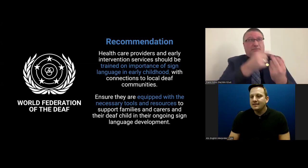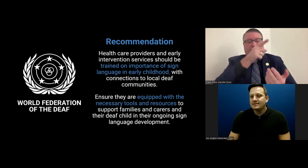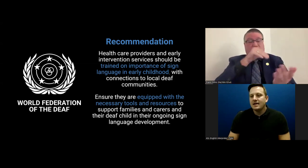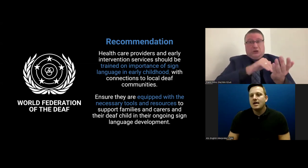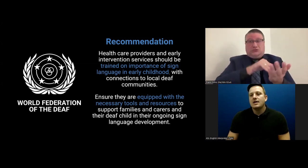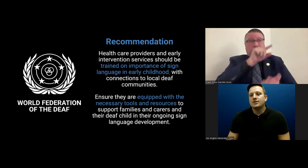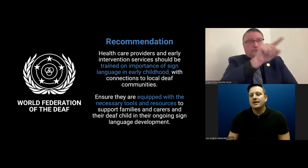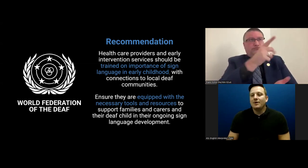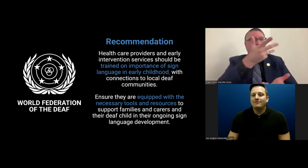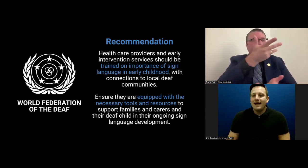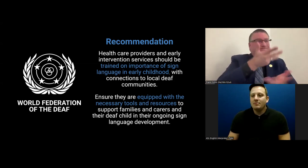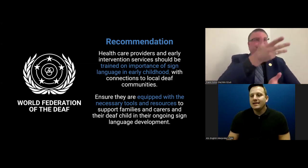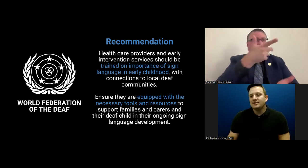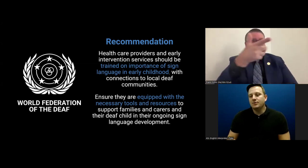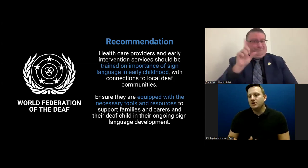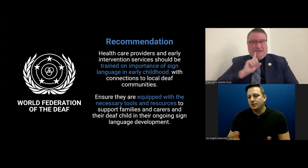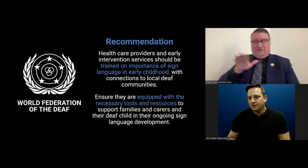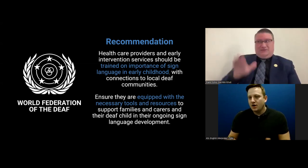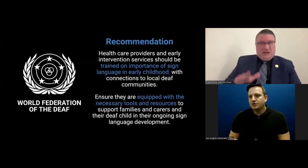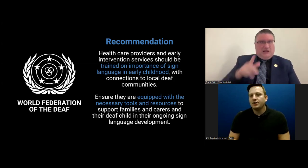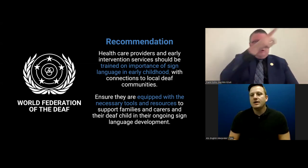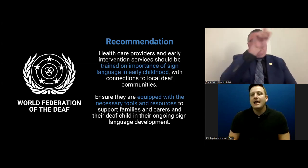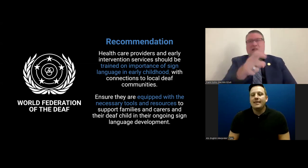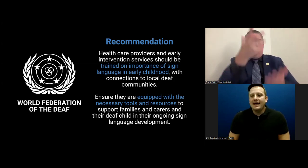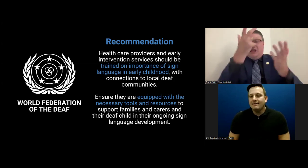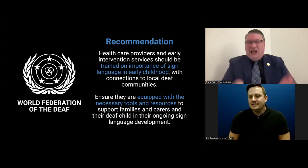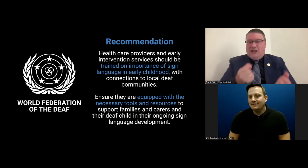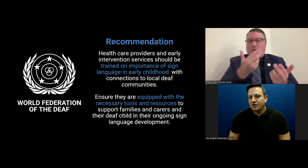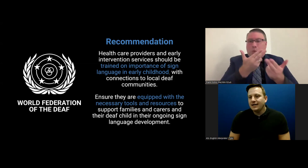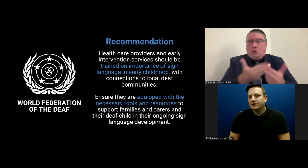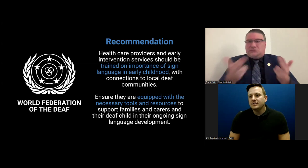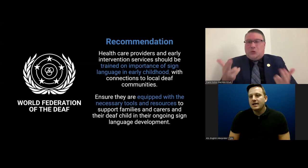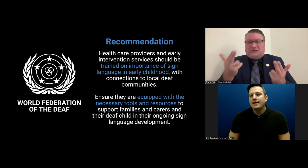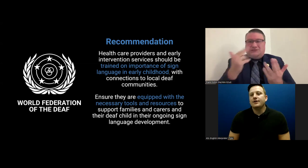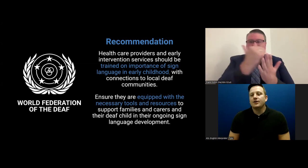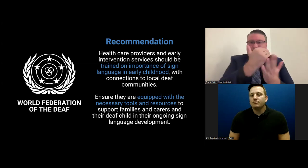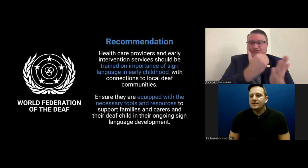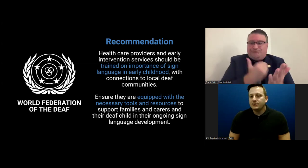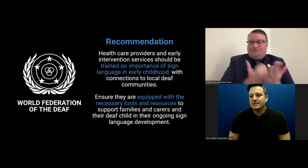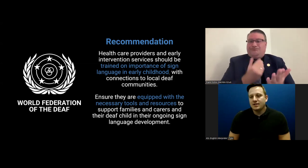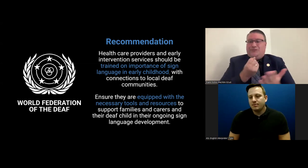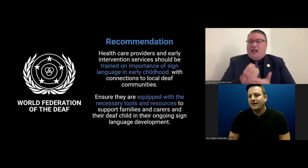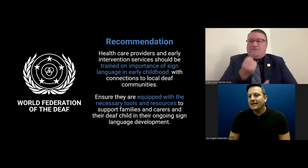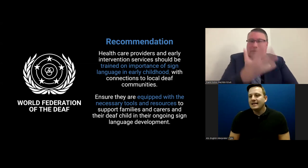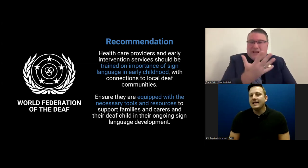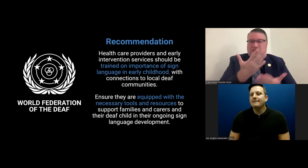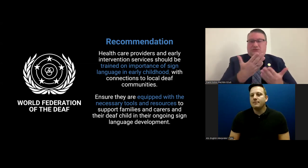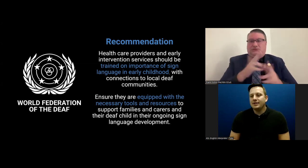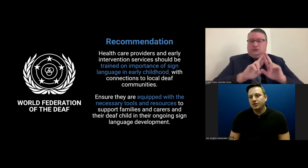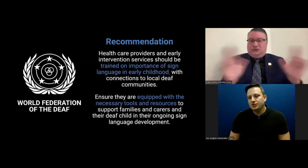place so that when families will go to their doctor and they have a deaf child, there are resources that are provided and information